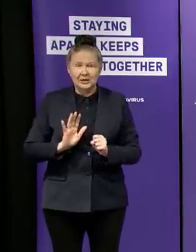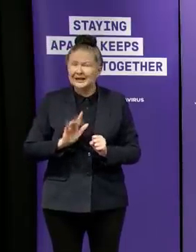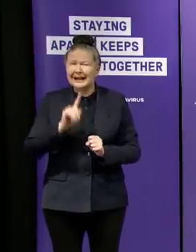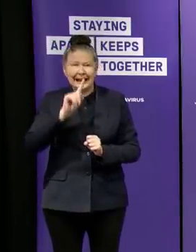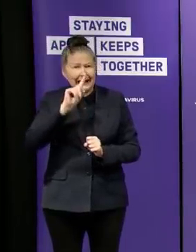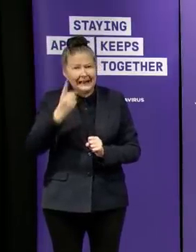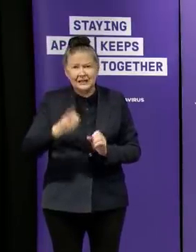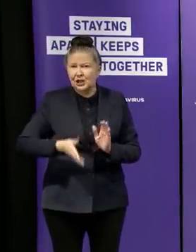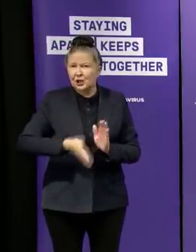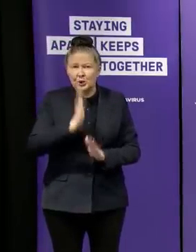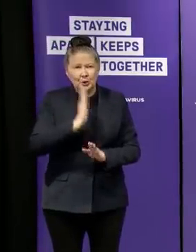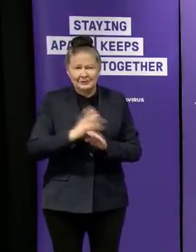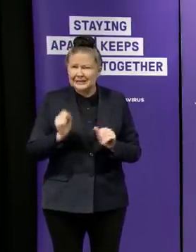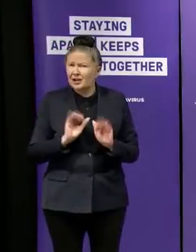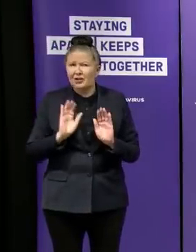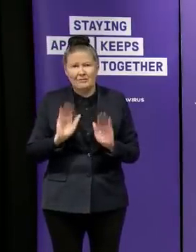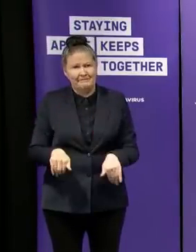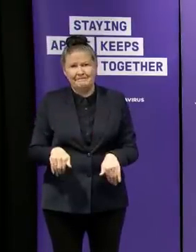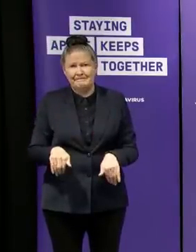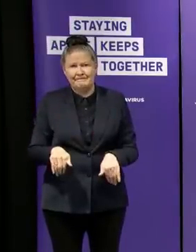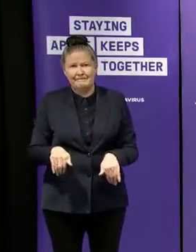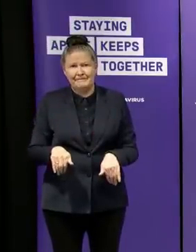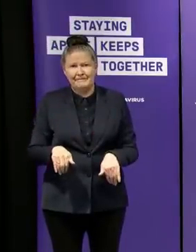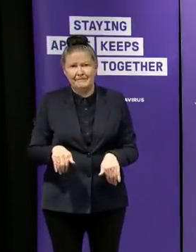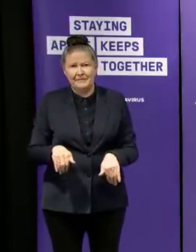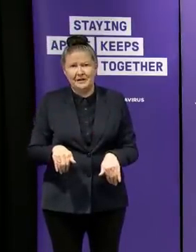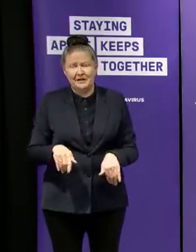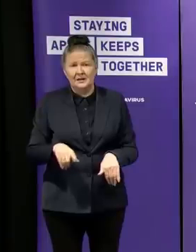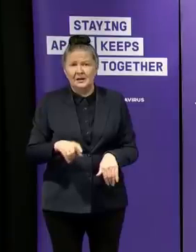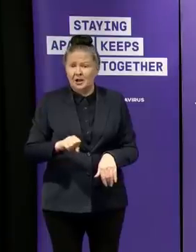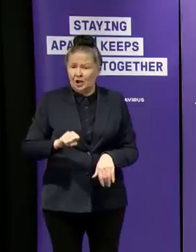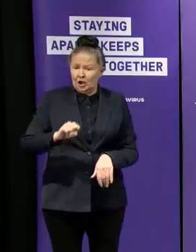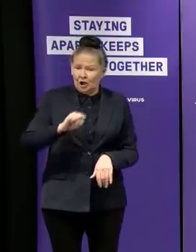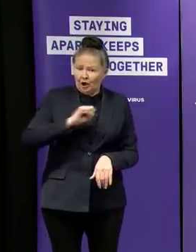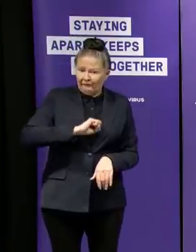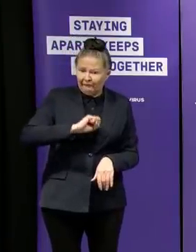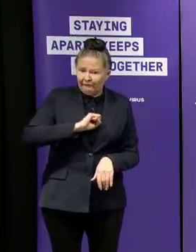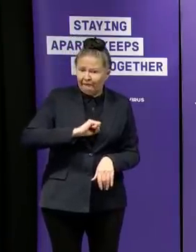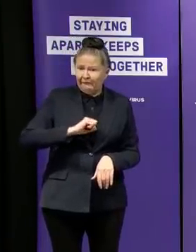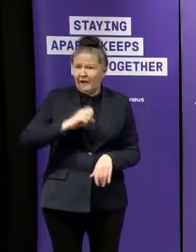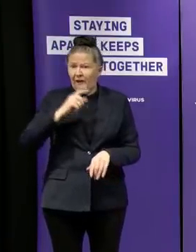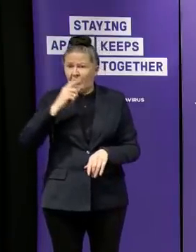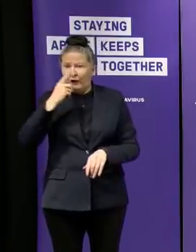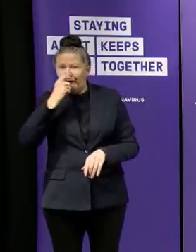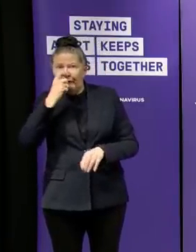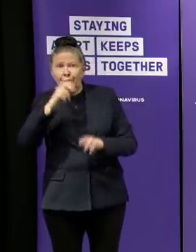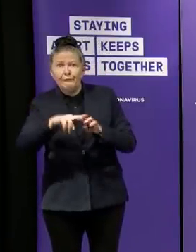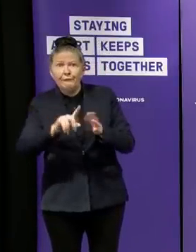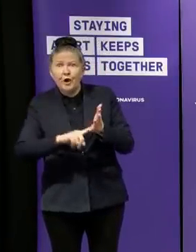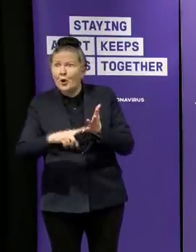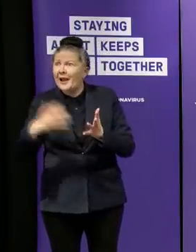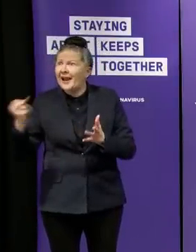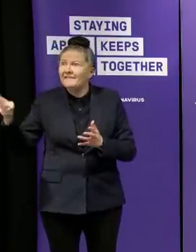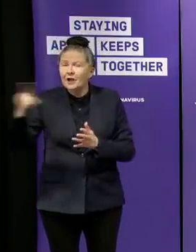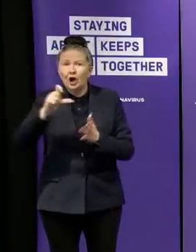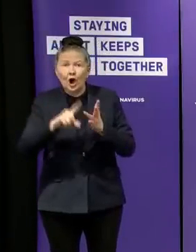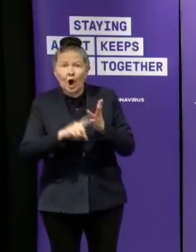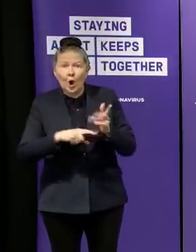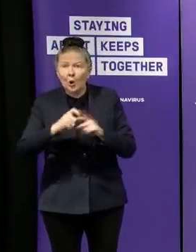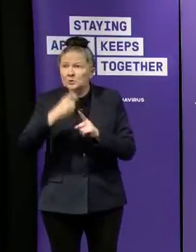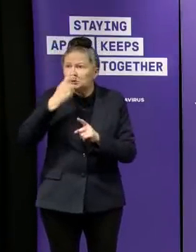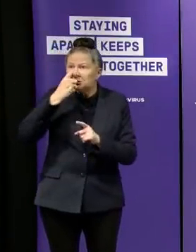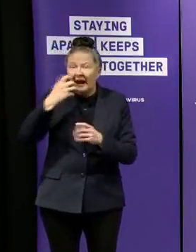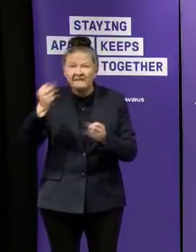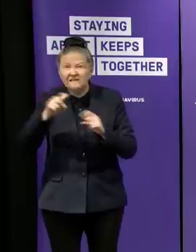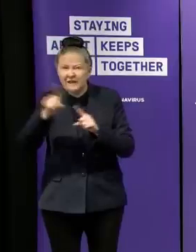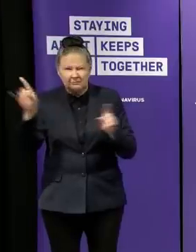you. If you've got those symptoms, there's no coughs and colds, there's no flu around. It's almost certain that you've got this, and you have to act and